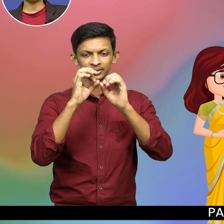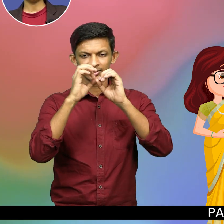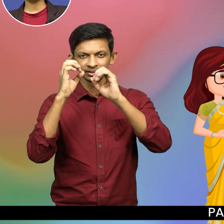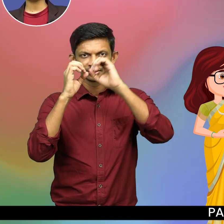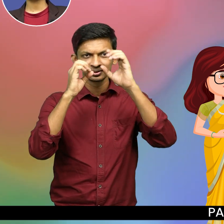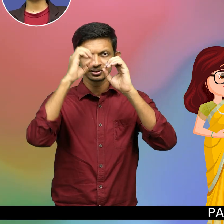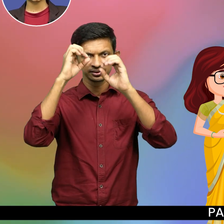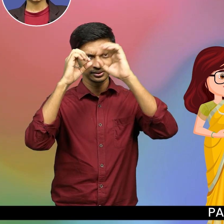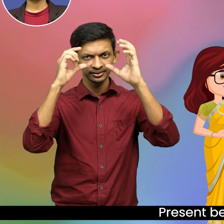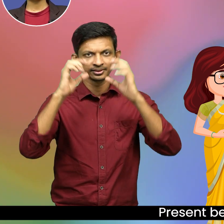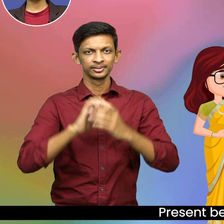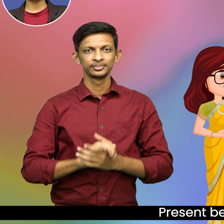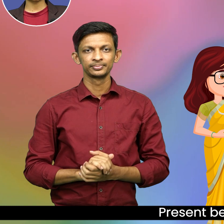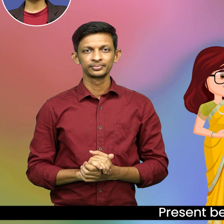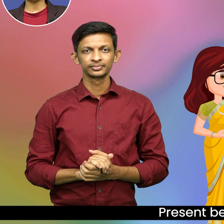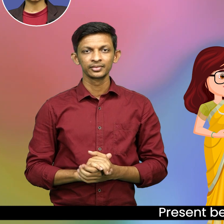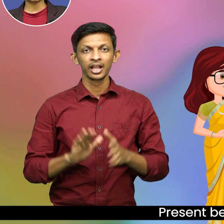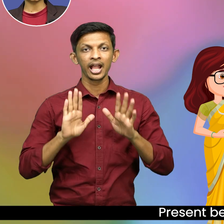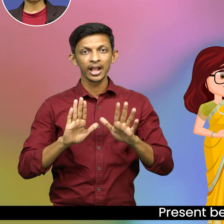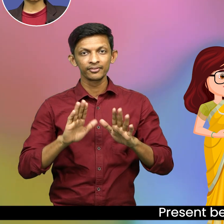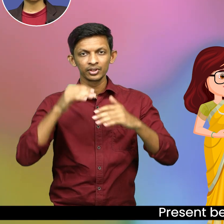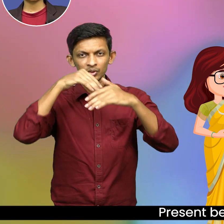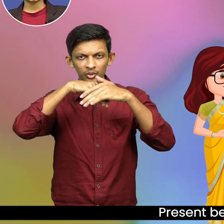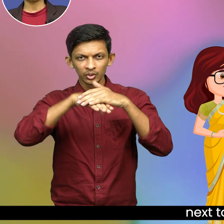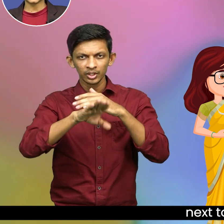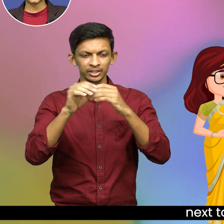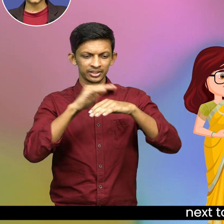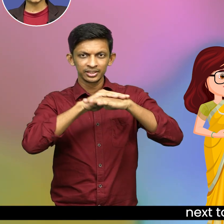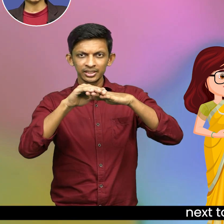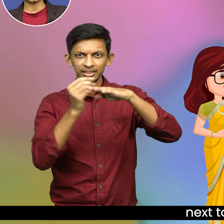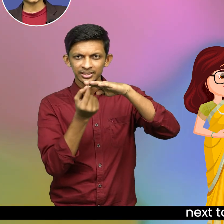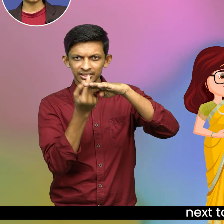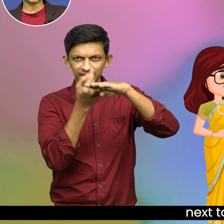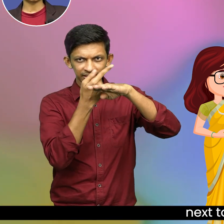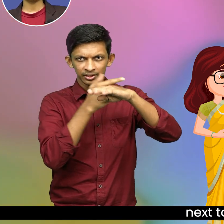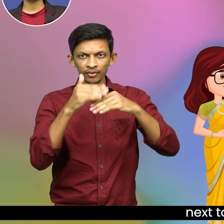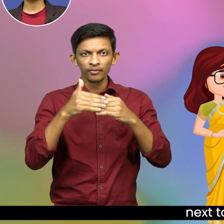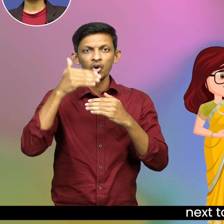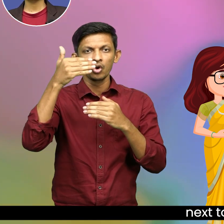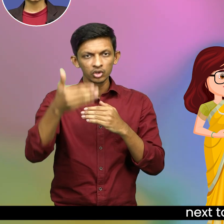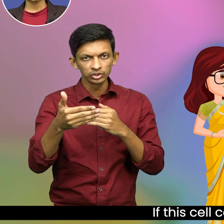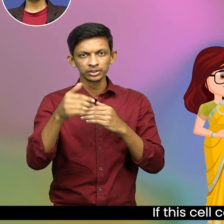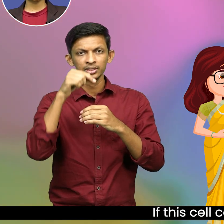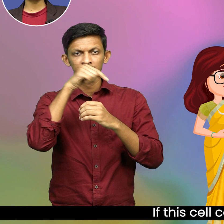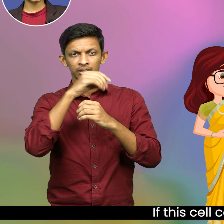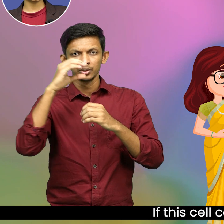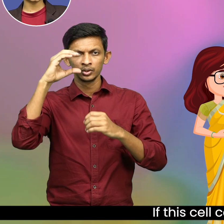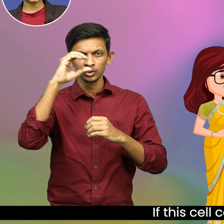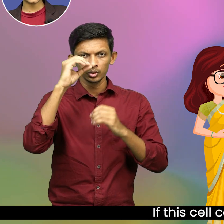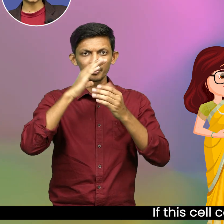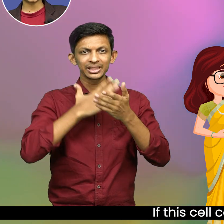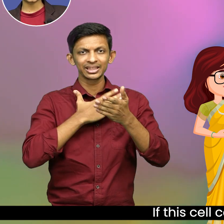parenchyma, present below the epidermis, next to collenchyma. If the